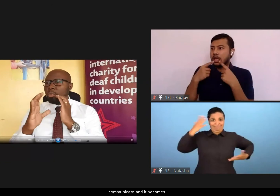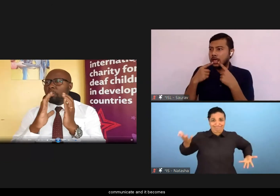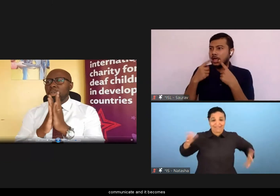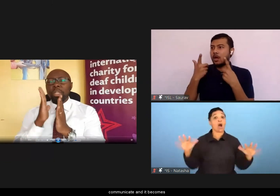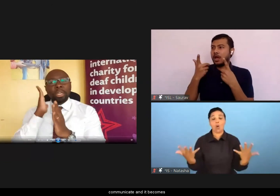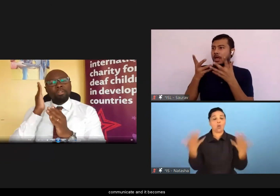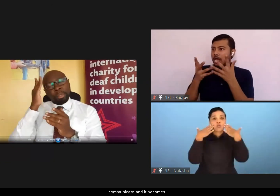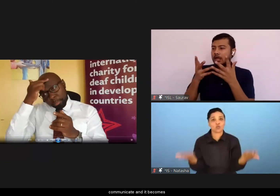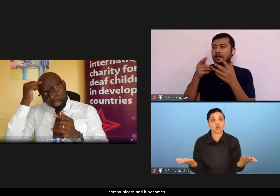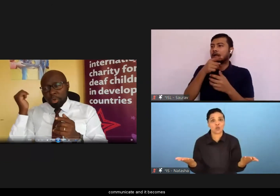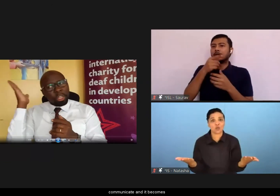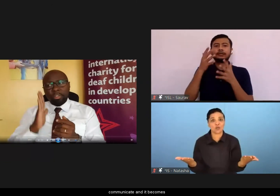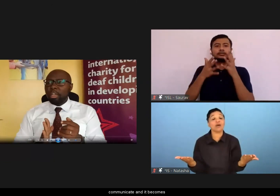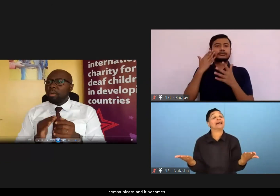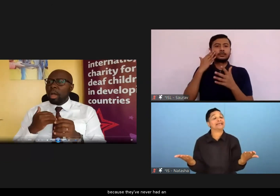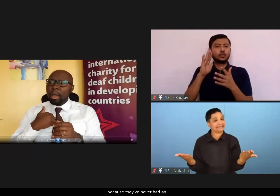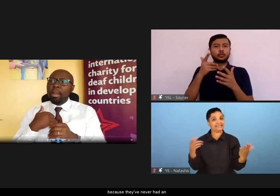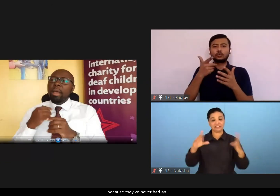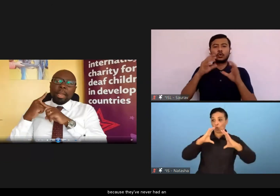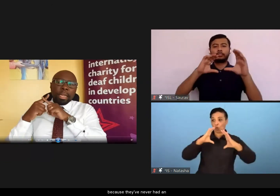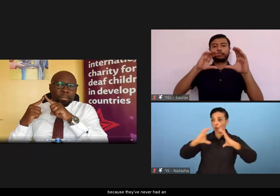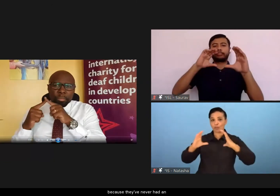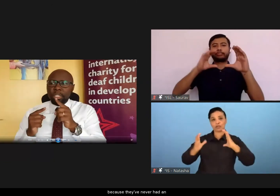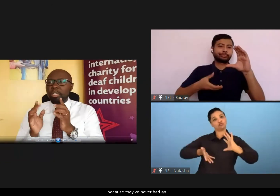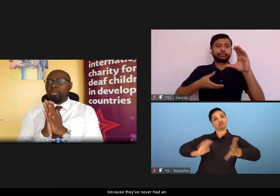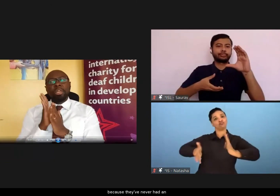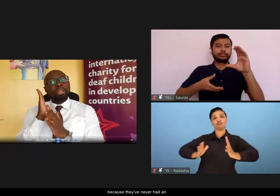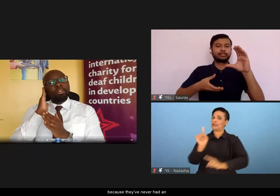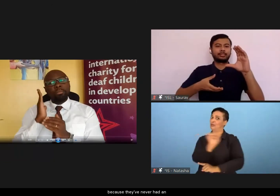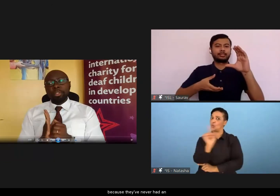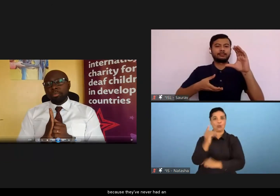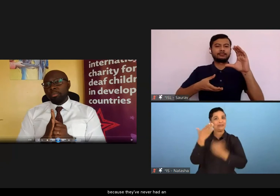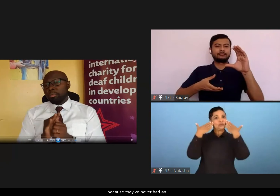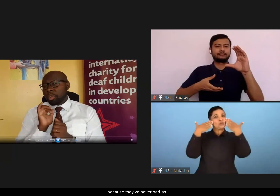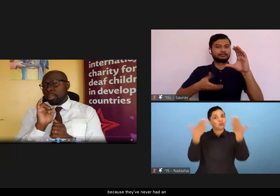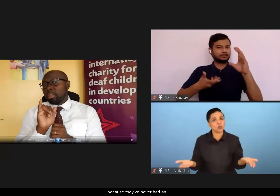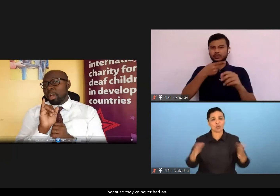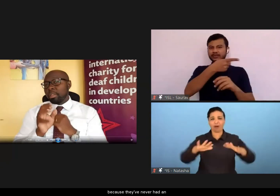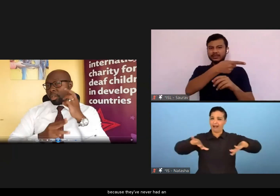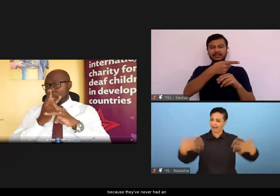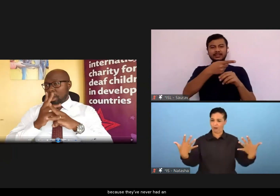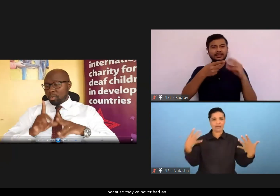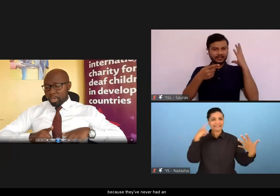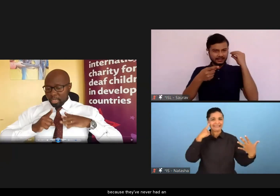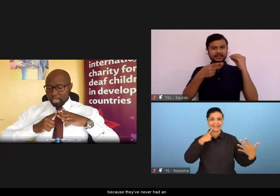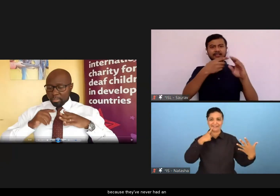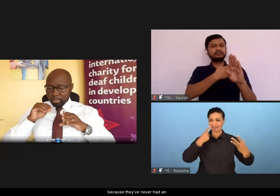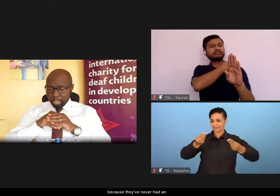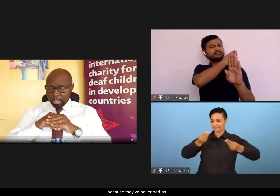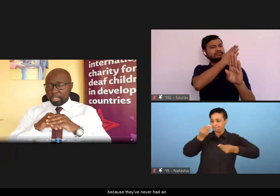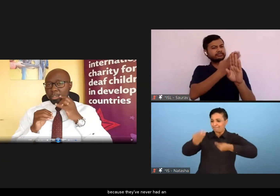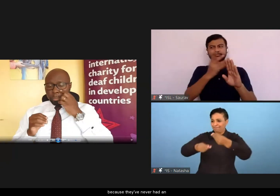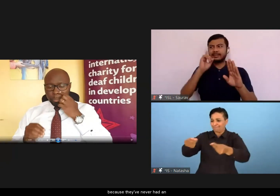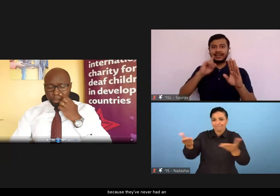that time, it becomes hard to communicate with the deaf people because they've never had an experience with a deaf person. And that's